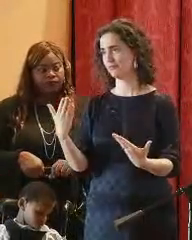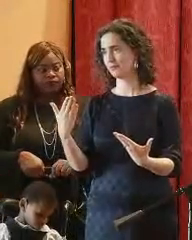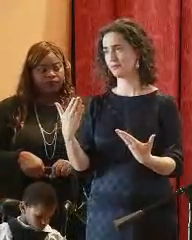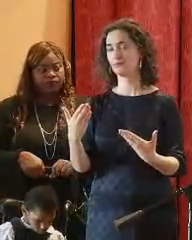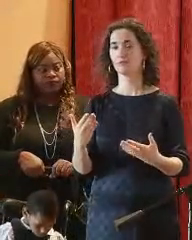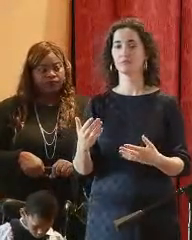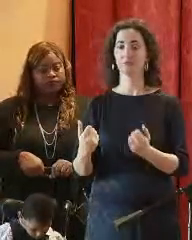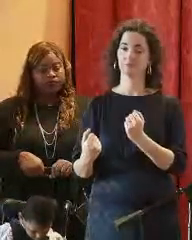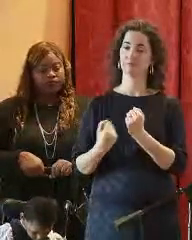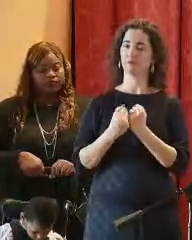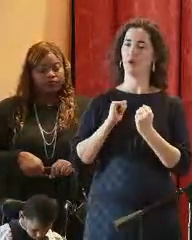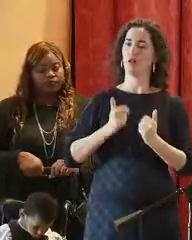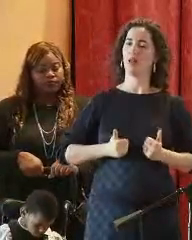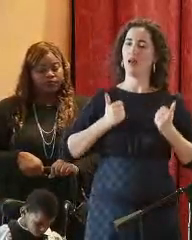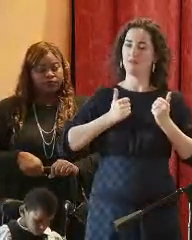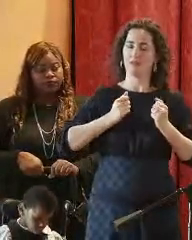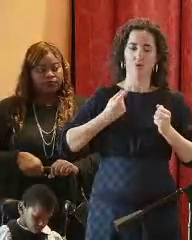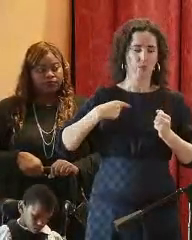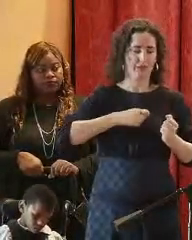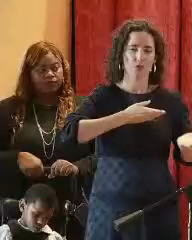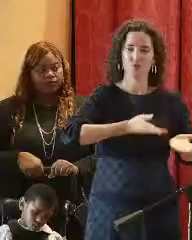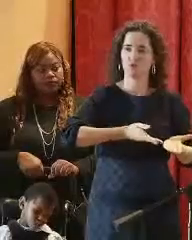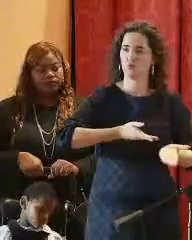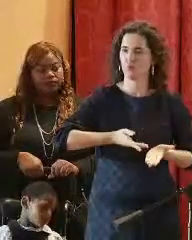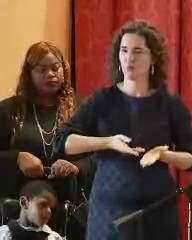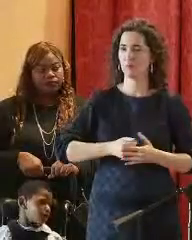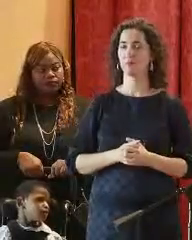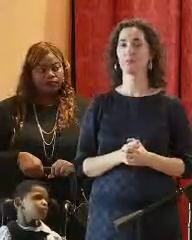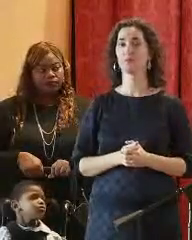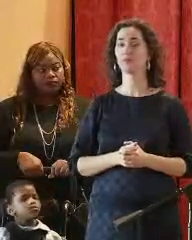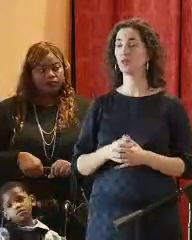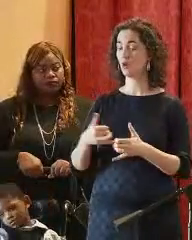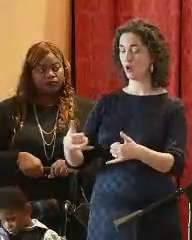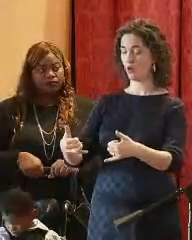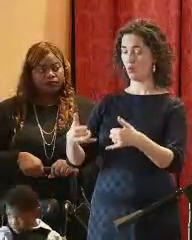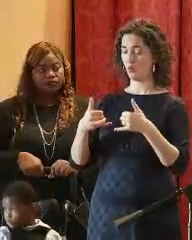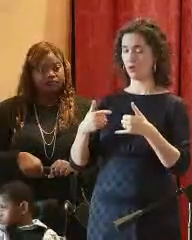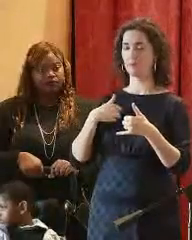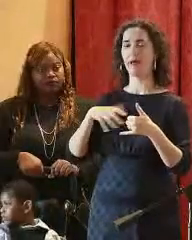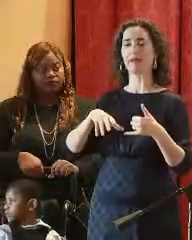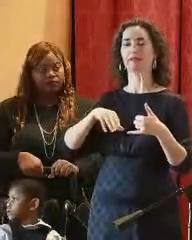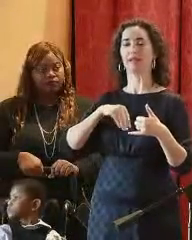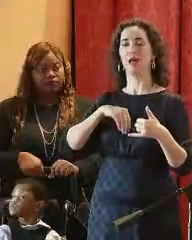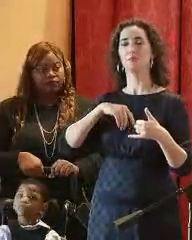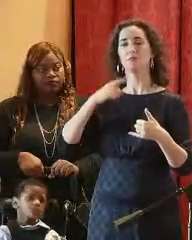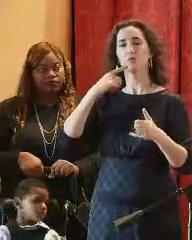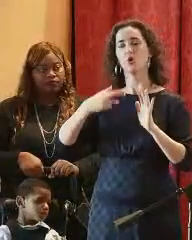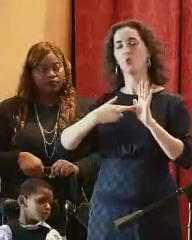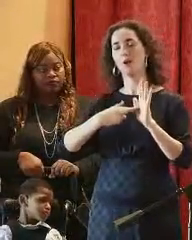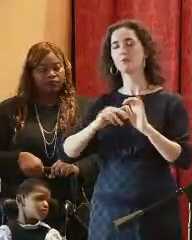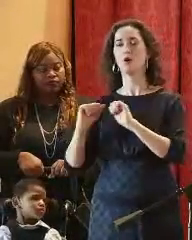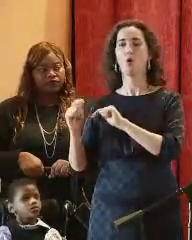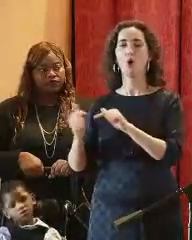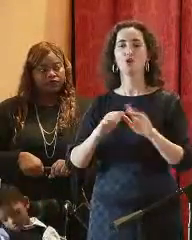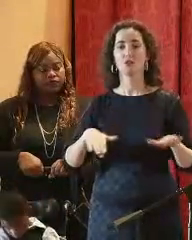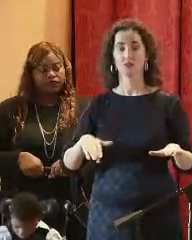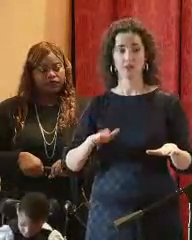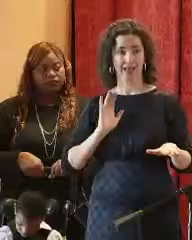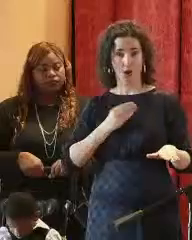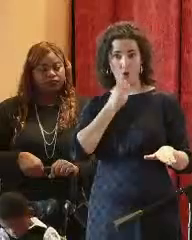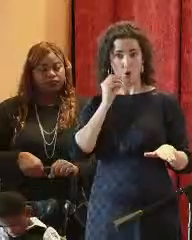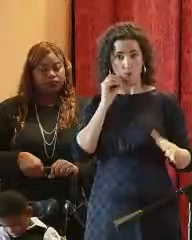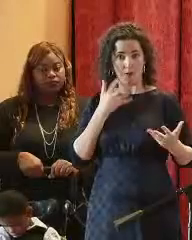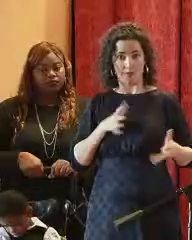better. I'd like to accept the award on behalf of all of the children, not only in our